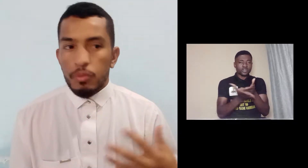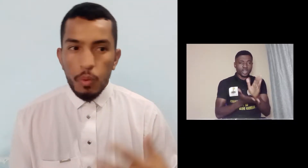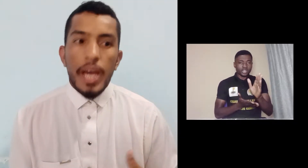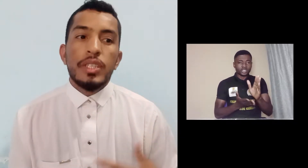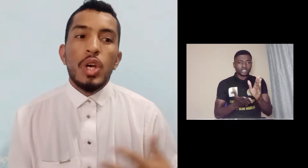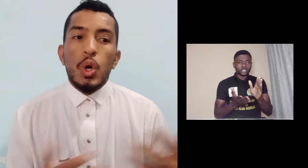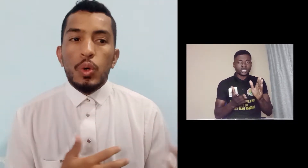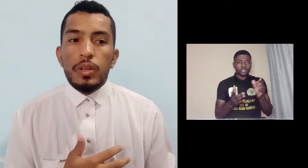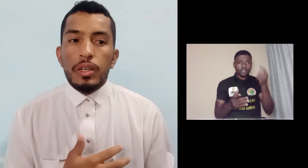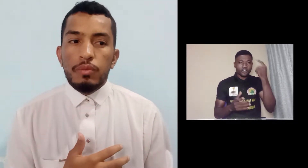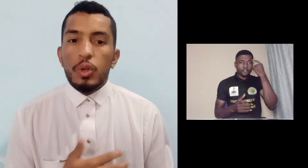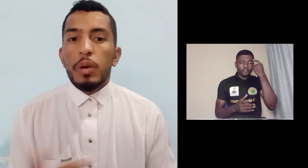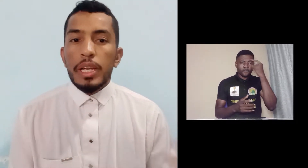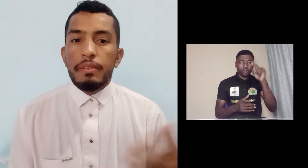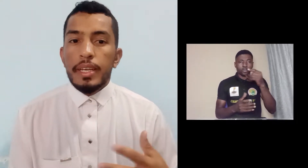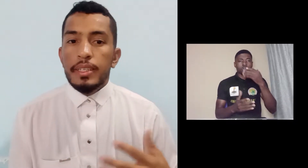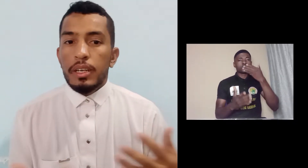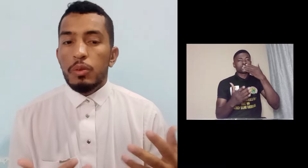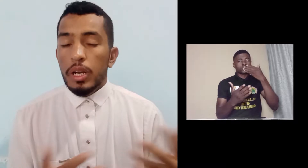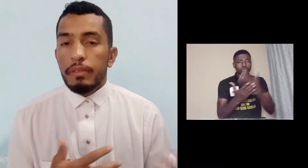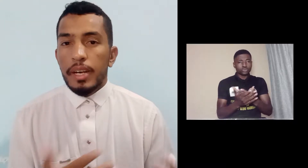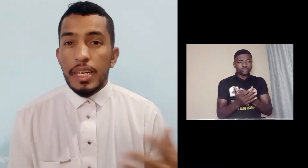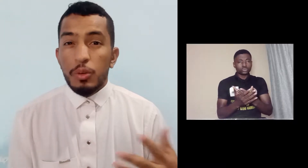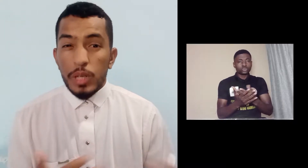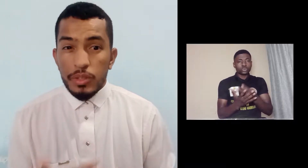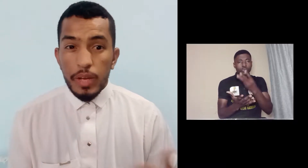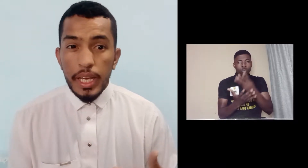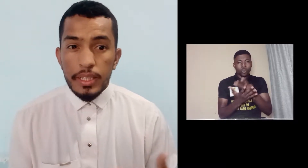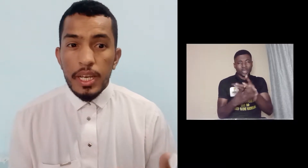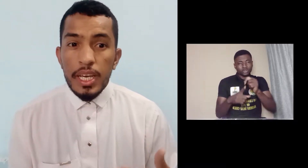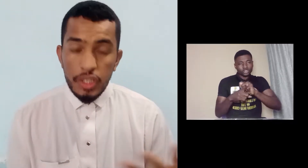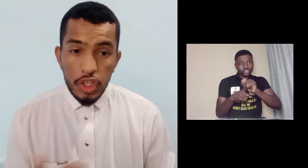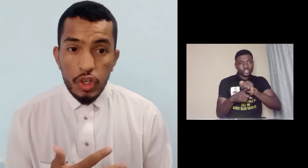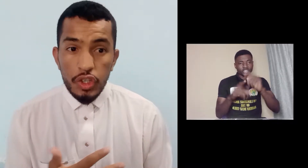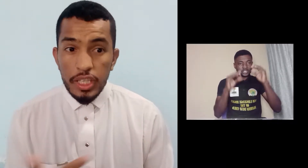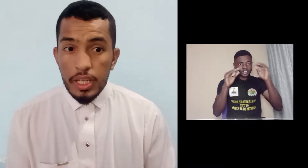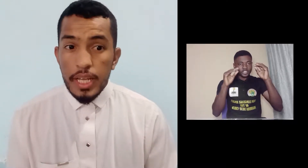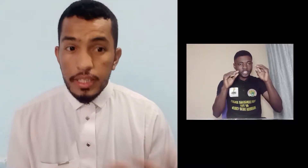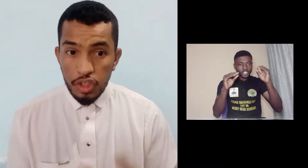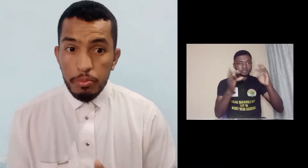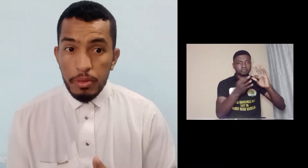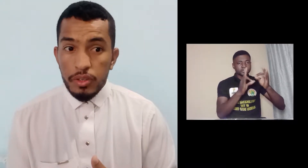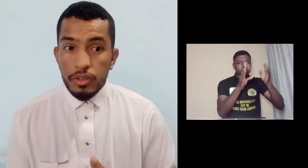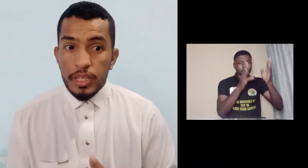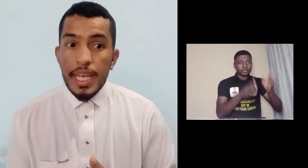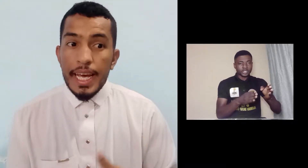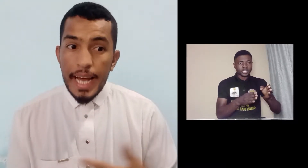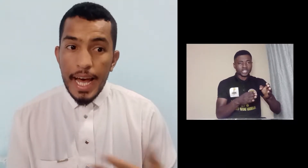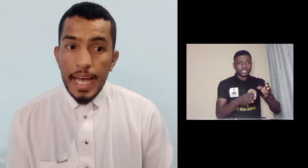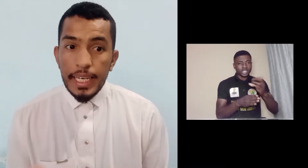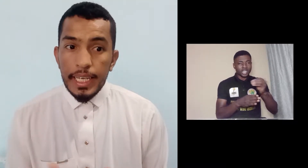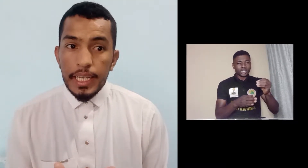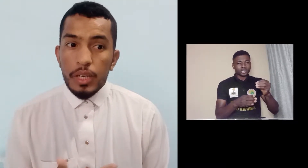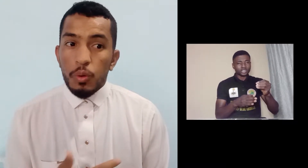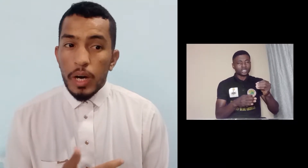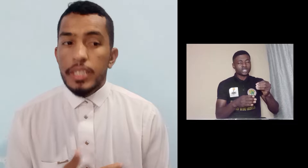have the right for qualified and well-trained teachers and interpreters, and